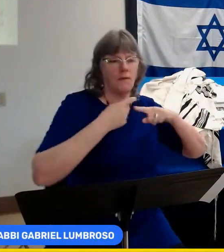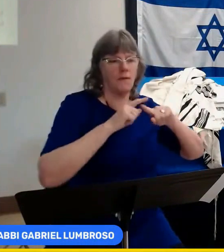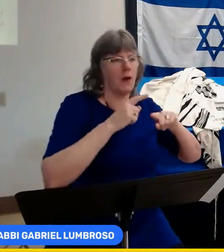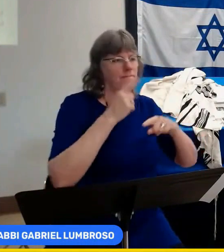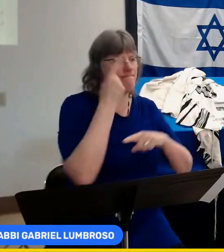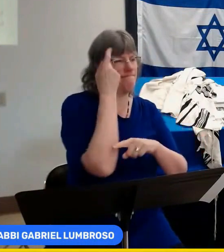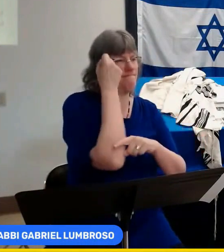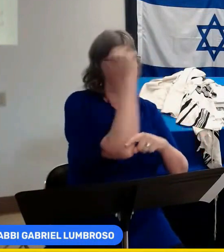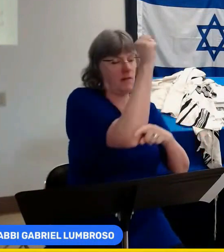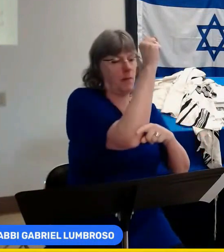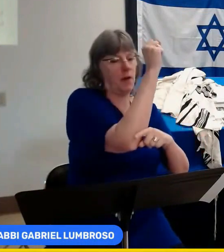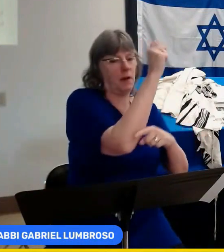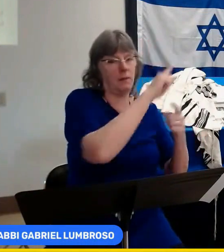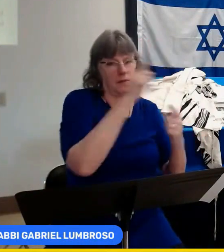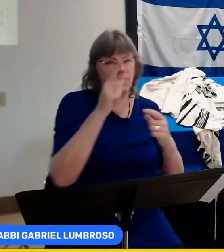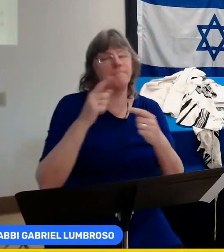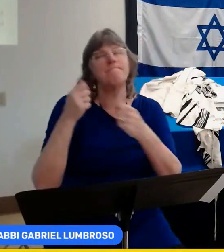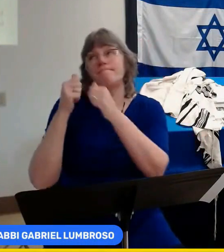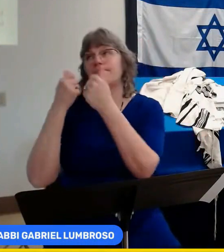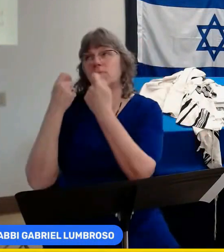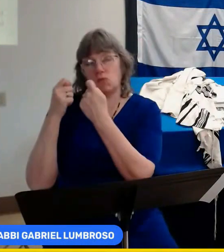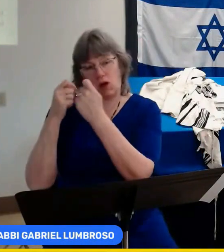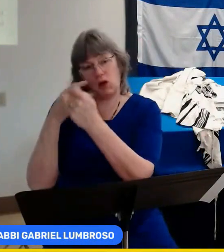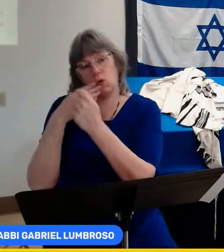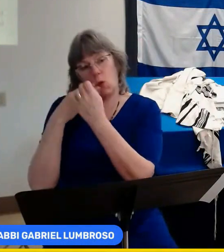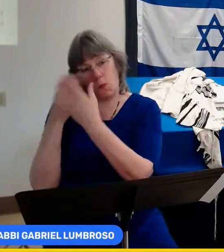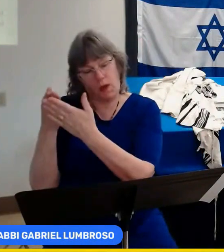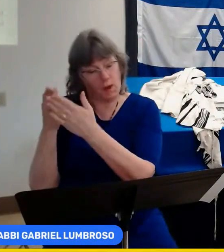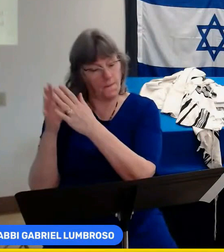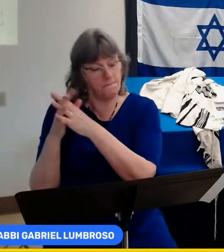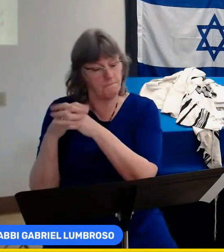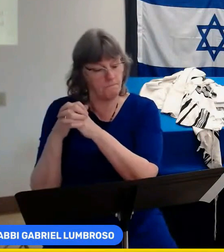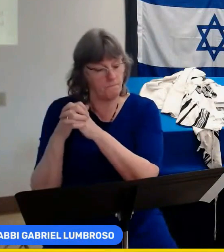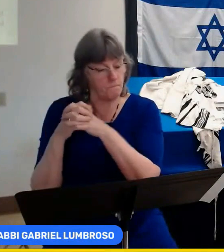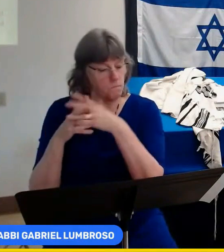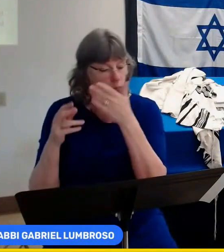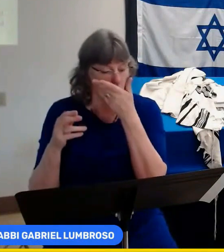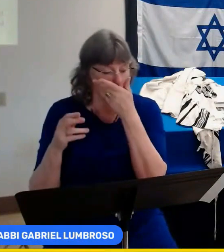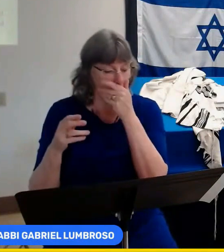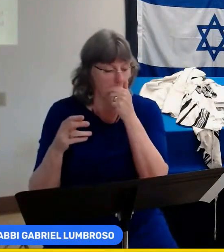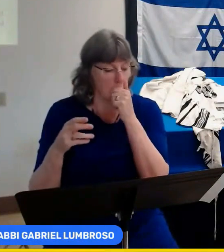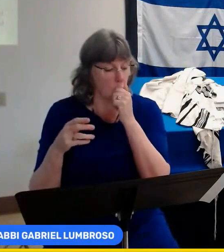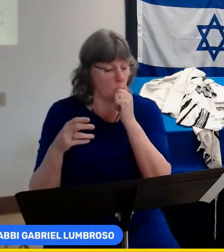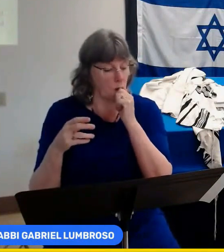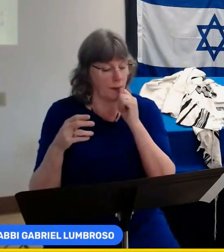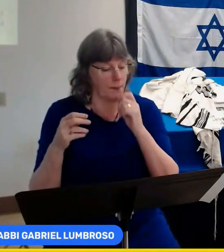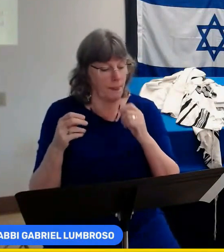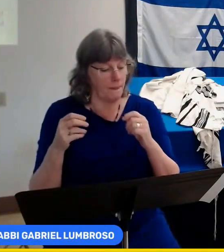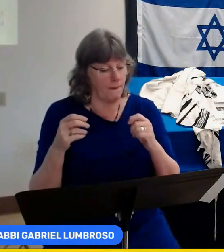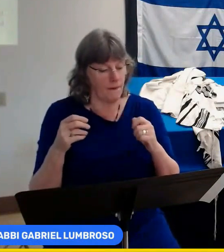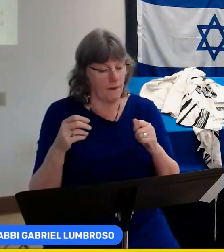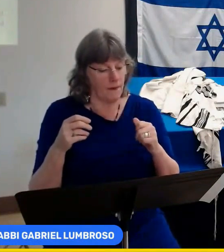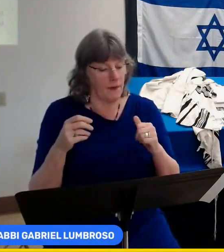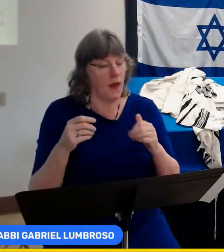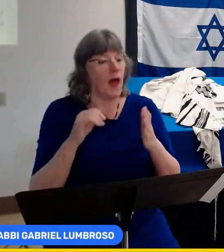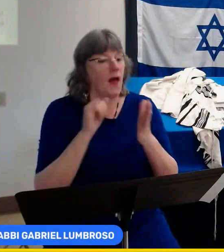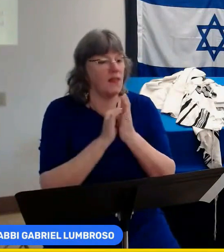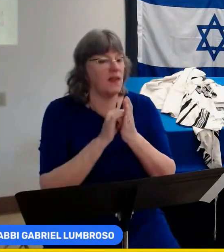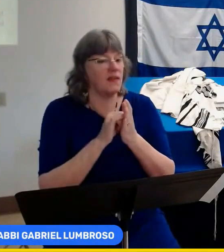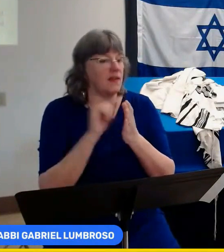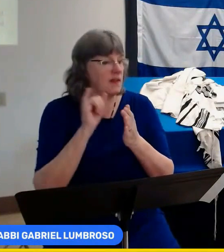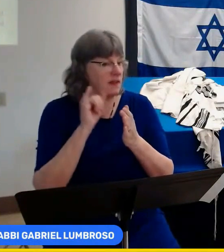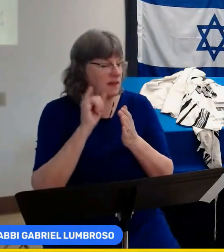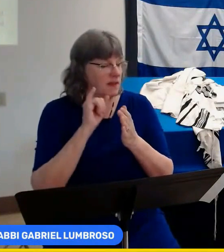And conversion of Gentilism to Judaism. Okay, that's what it was about. It was the basis behind